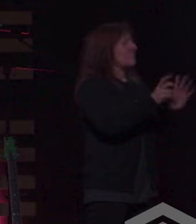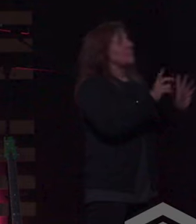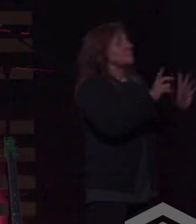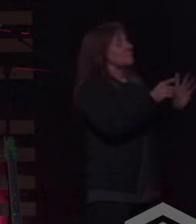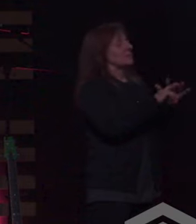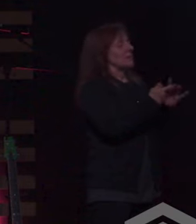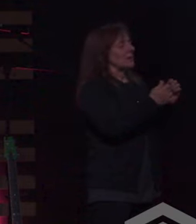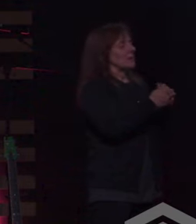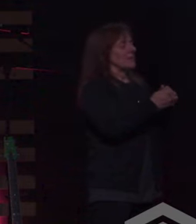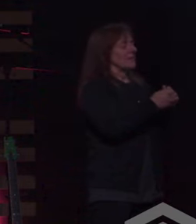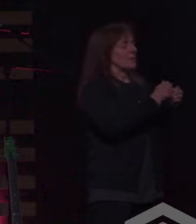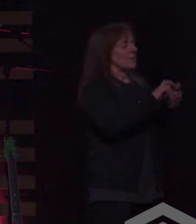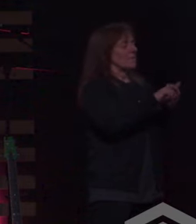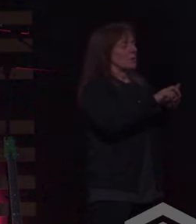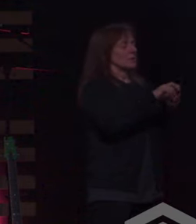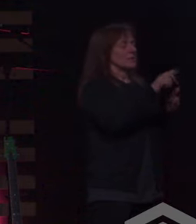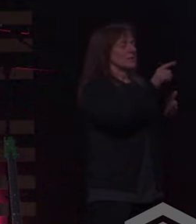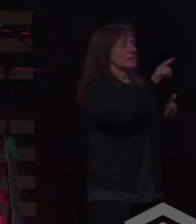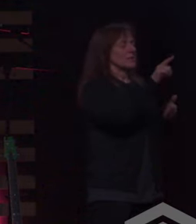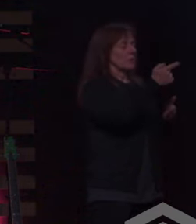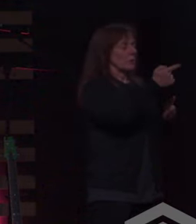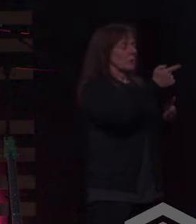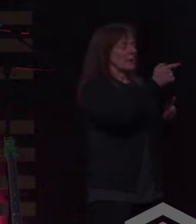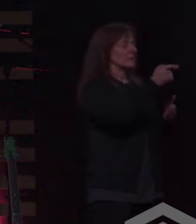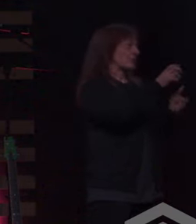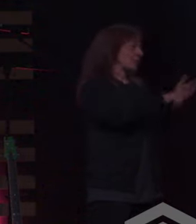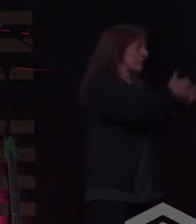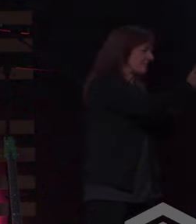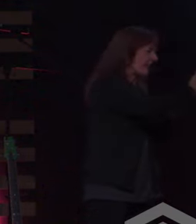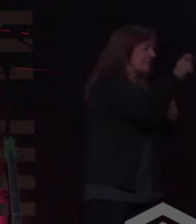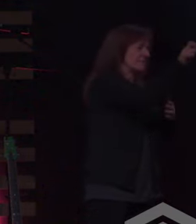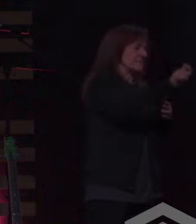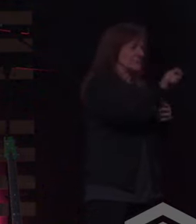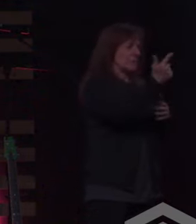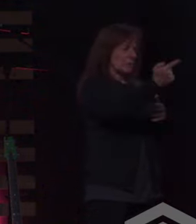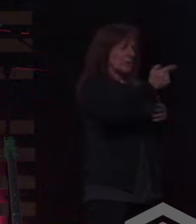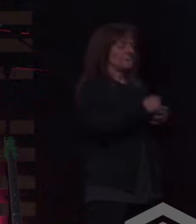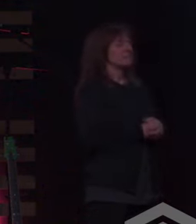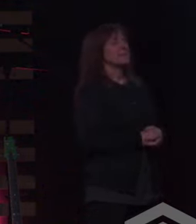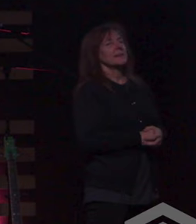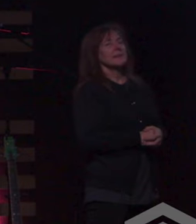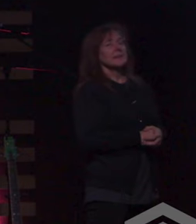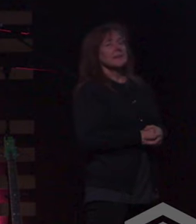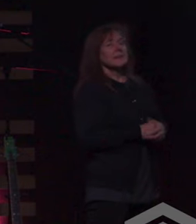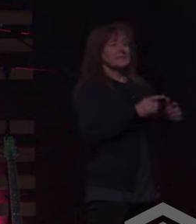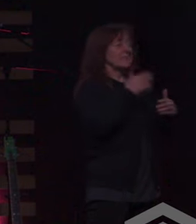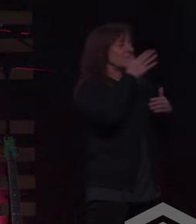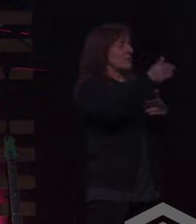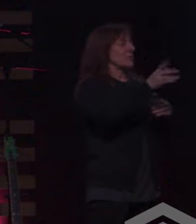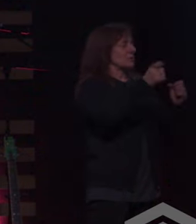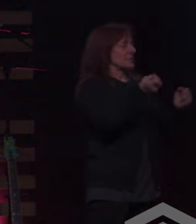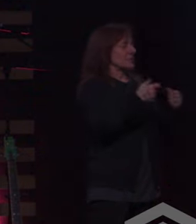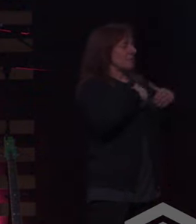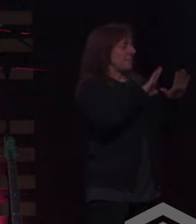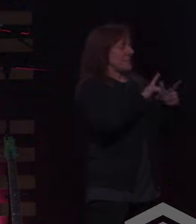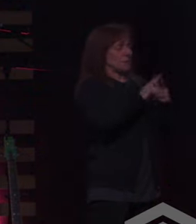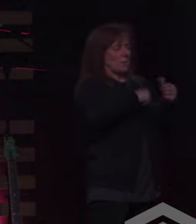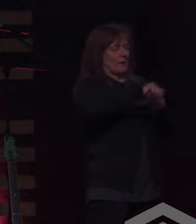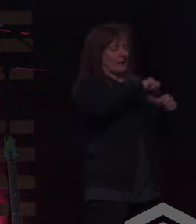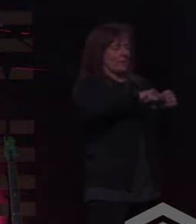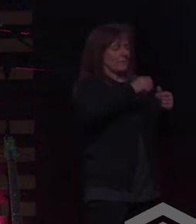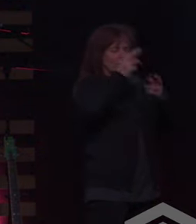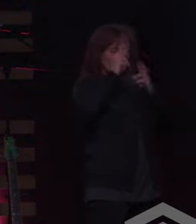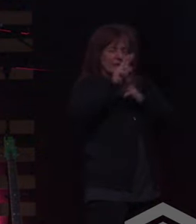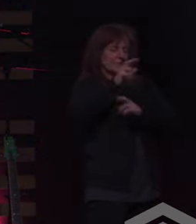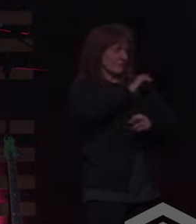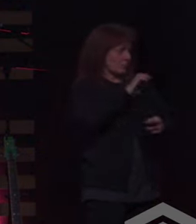Starting in verse 21 of chapter 5, this is what it says. "And further, submit to one another out of reverence